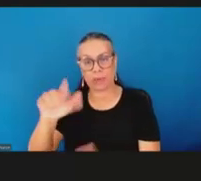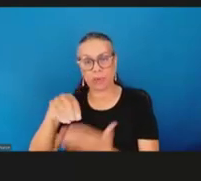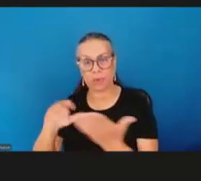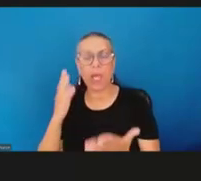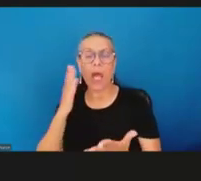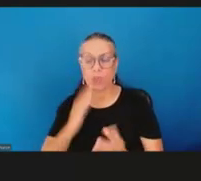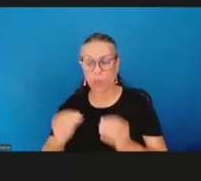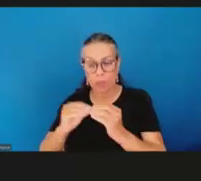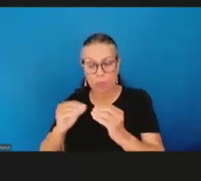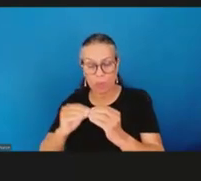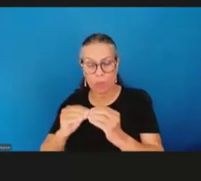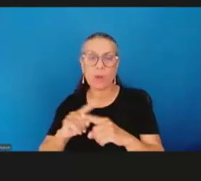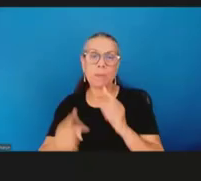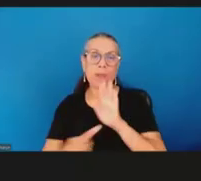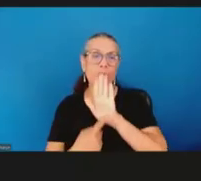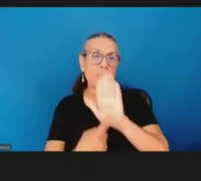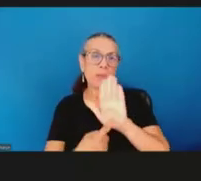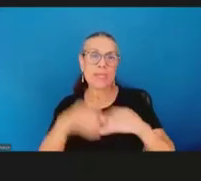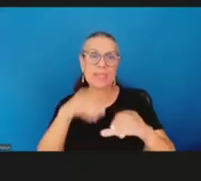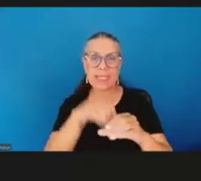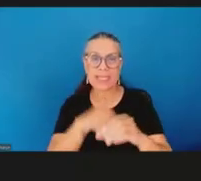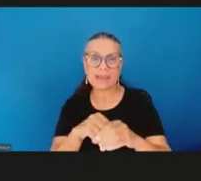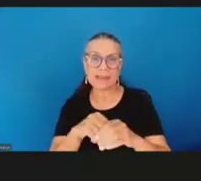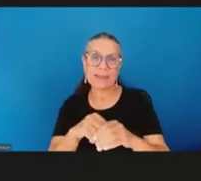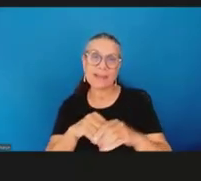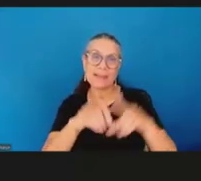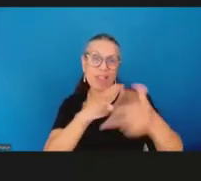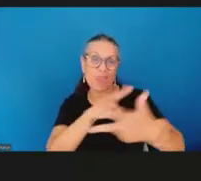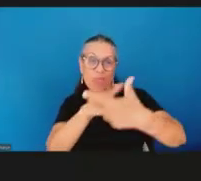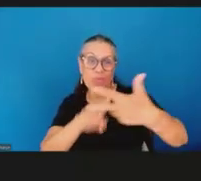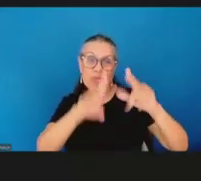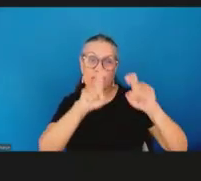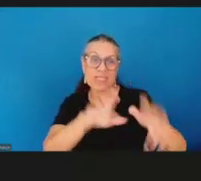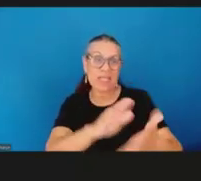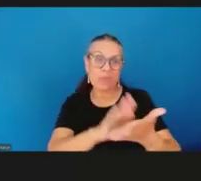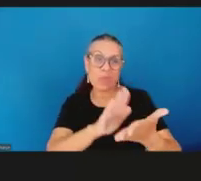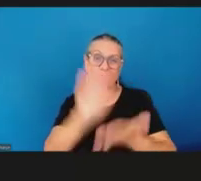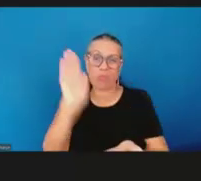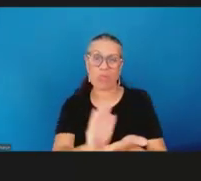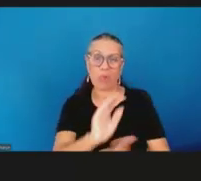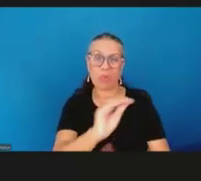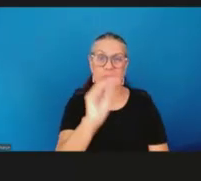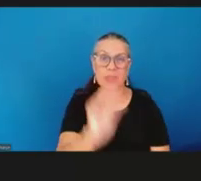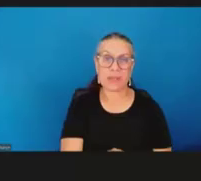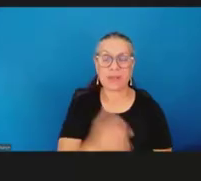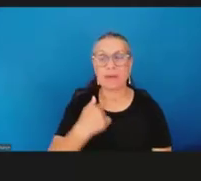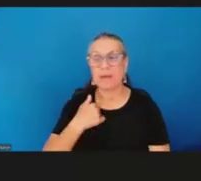their representation in exam schools still remains alarmingly low. These students who meet high academic standards deserve